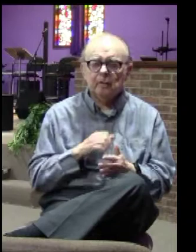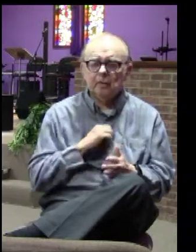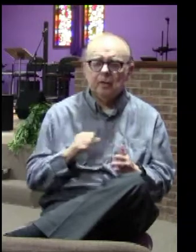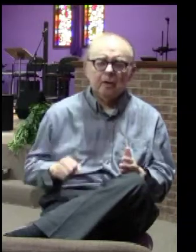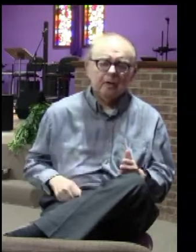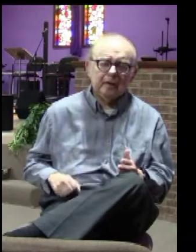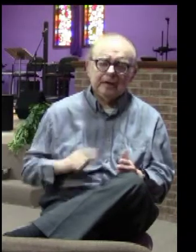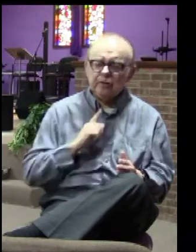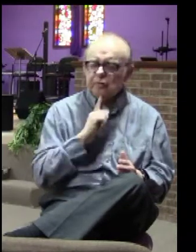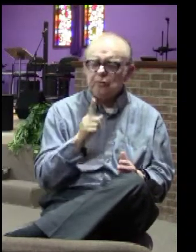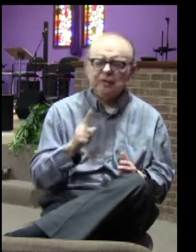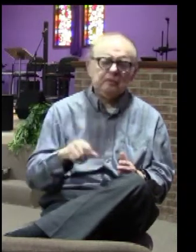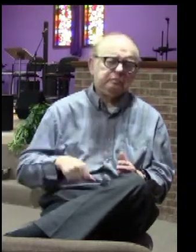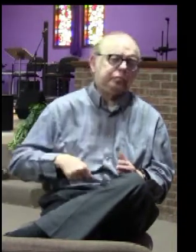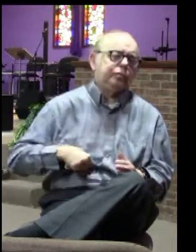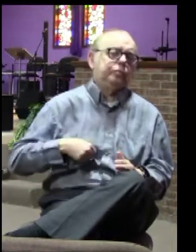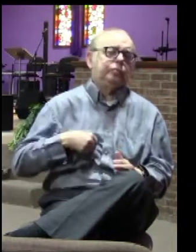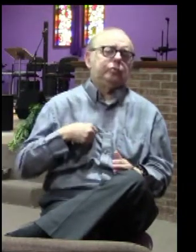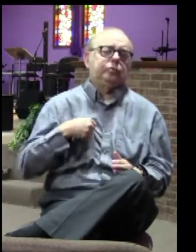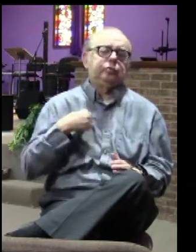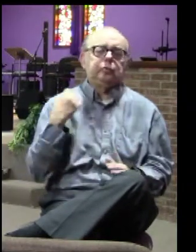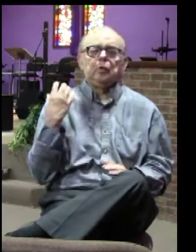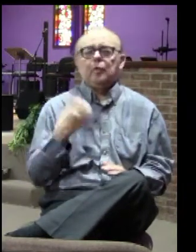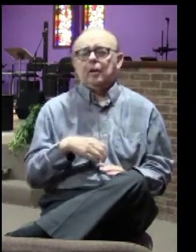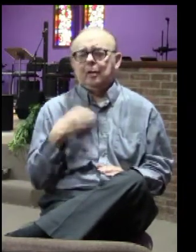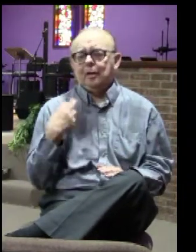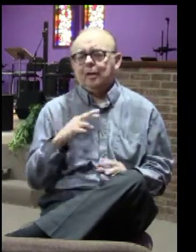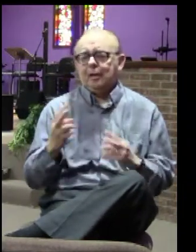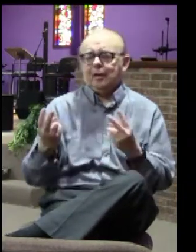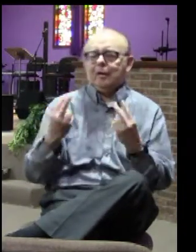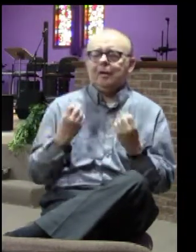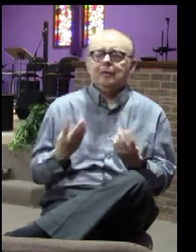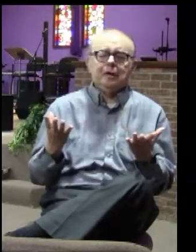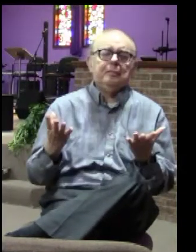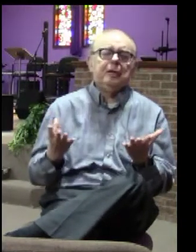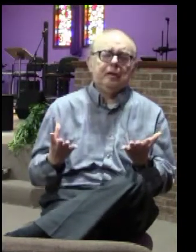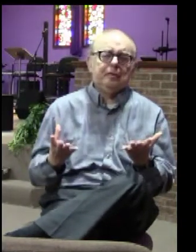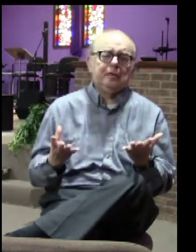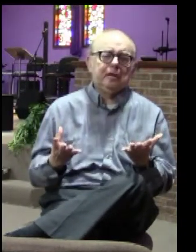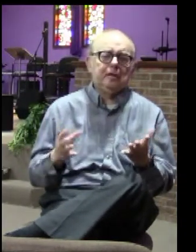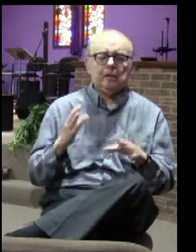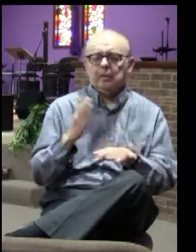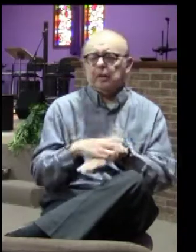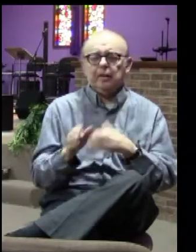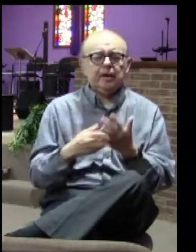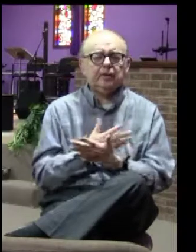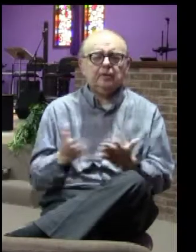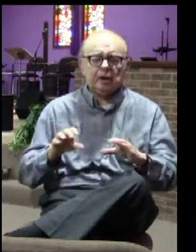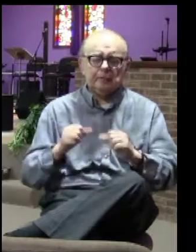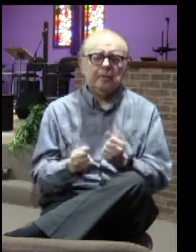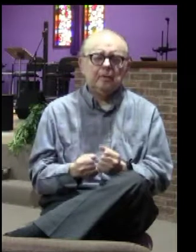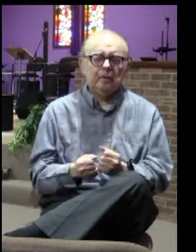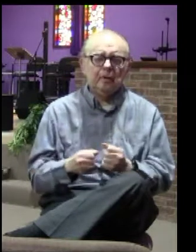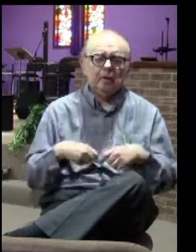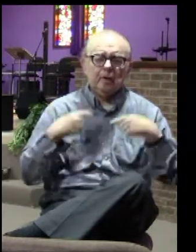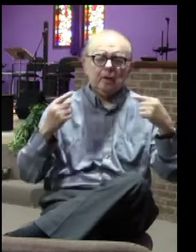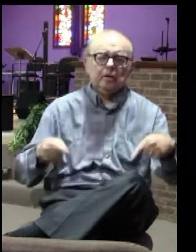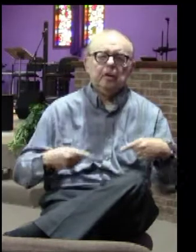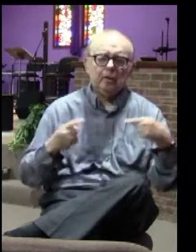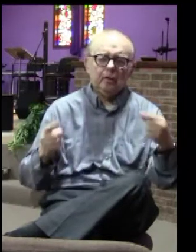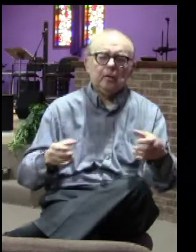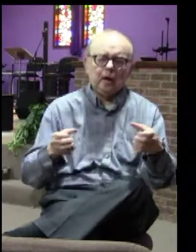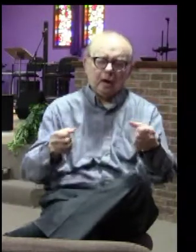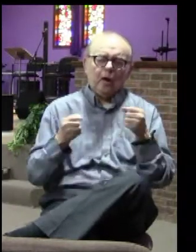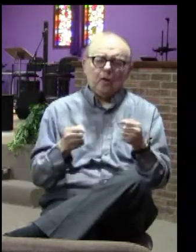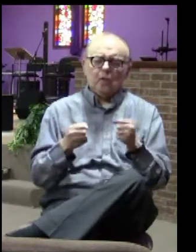so prideful. Wow, look at how many boards I can break. Look at how many chariots and horses that I